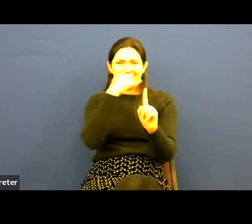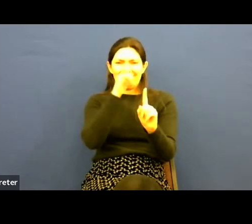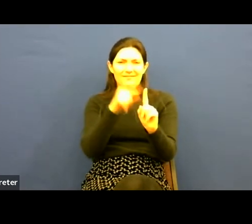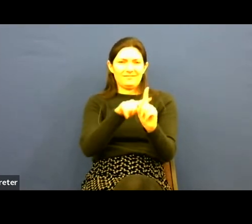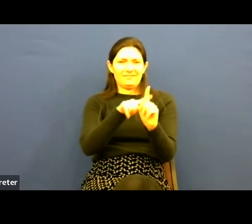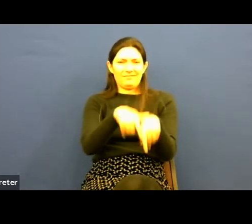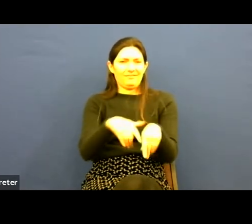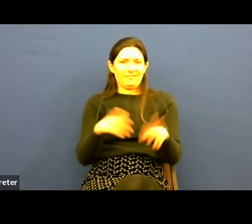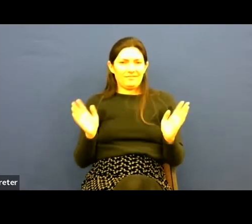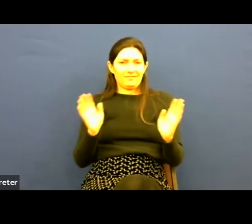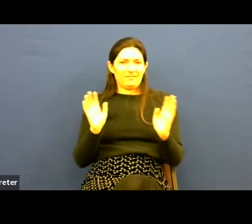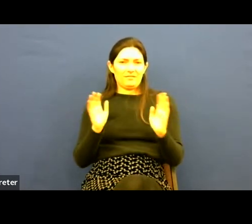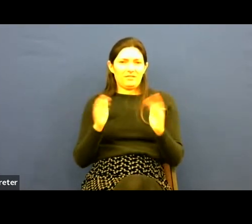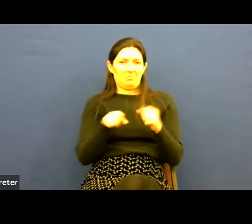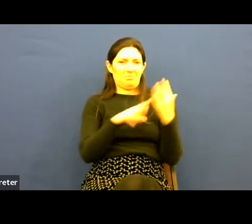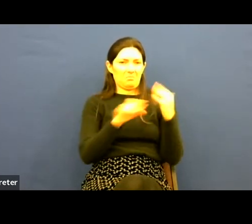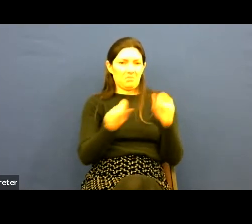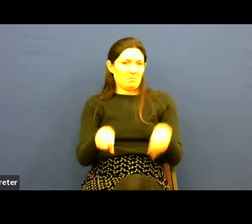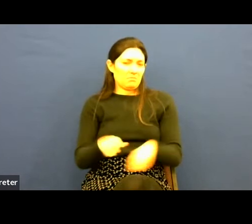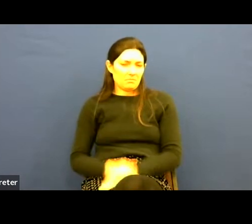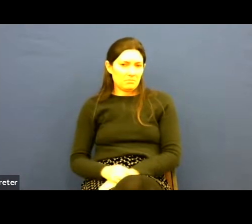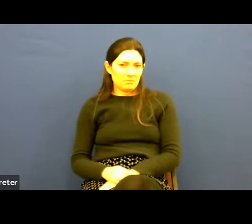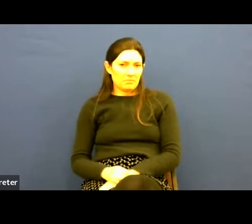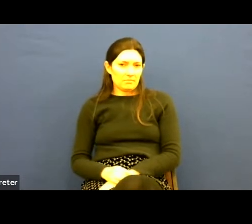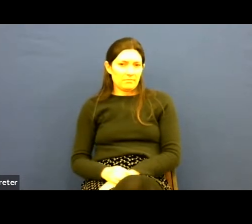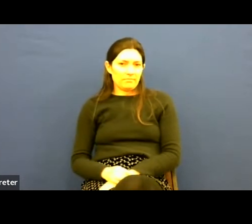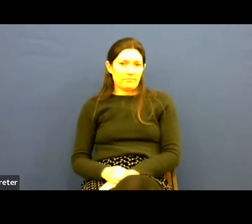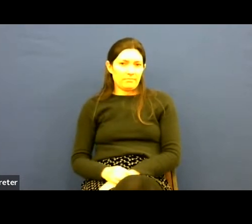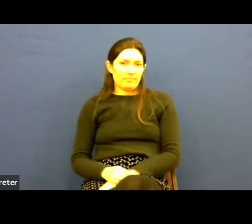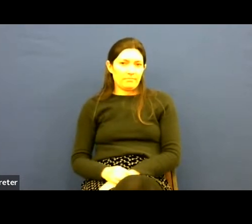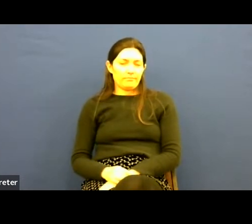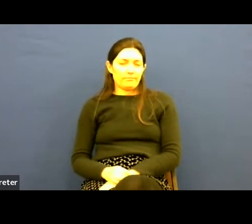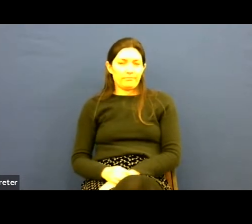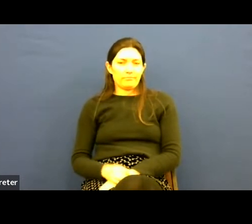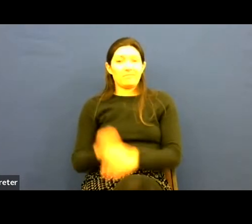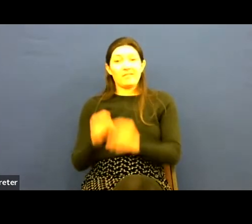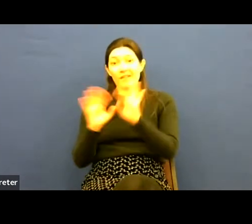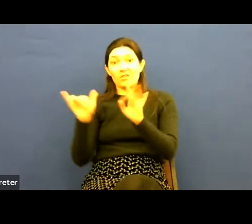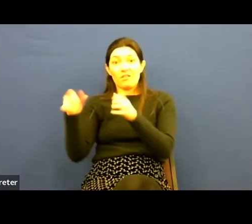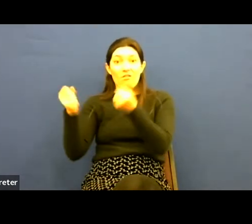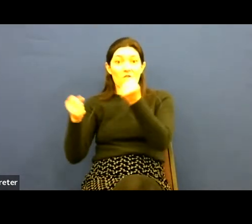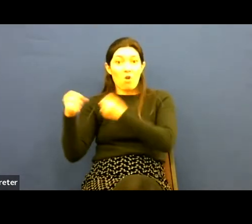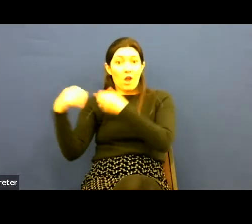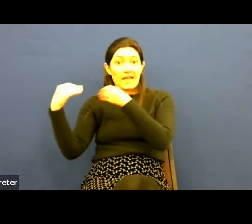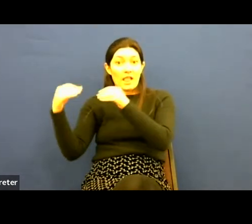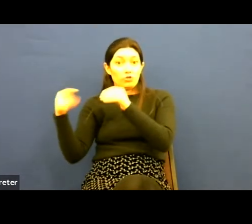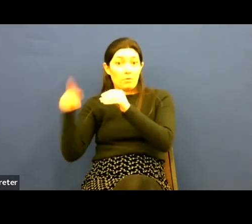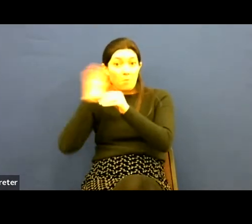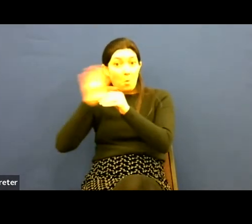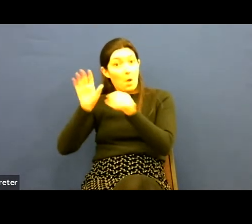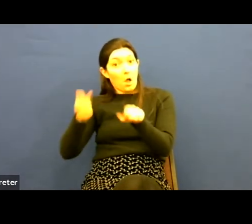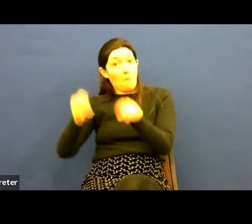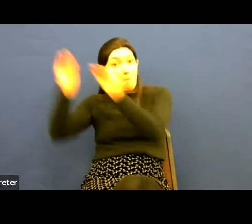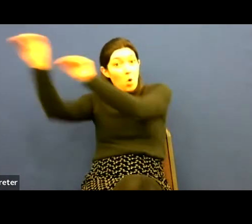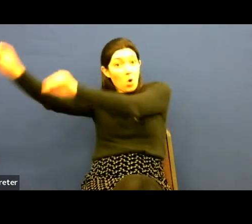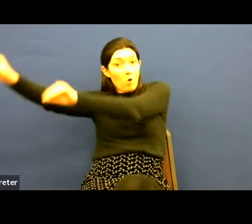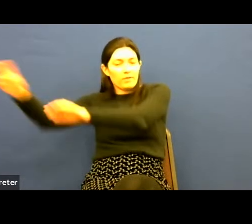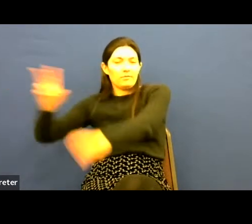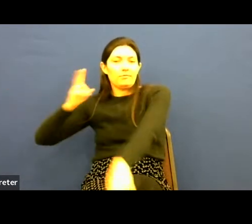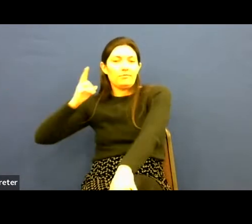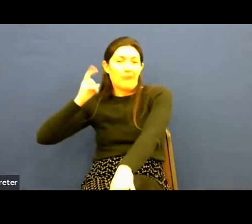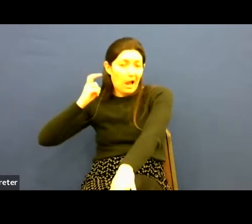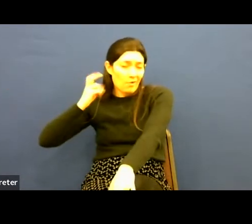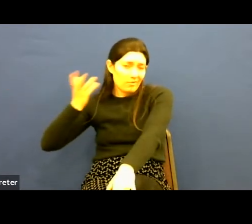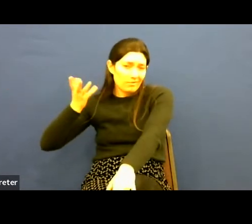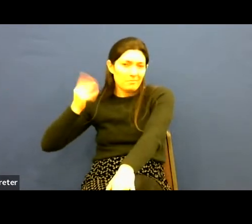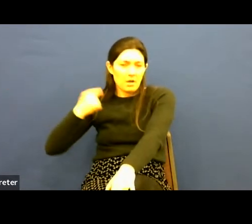It seems rather useless to us, but that's something we'd look at. And obviously if the car dealership ever went away, which I doubt will happen, we could put